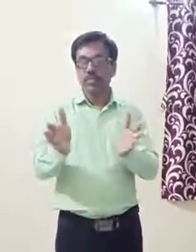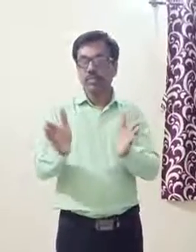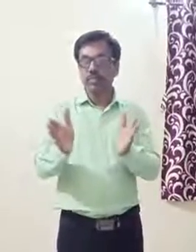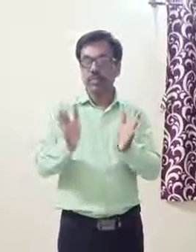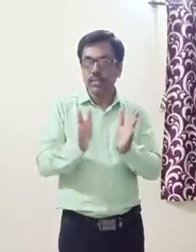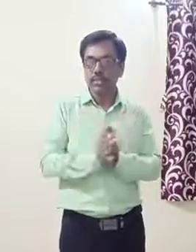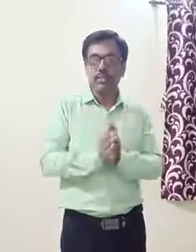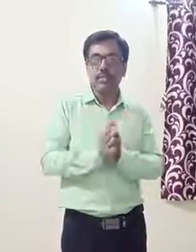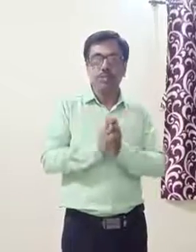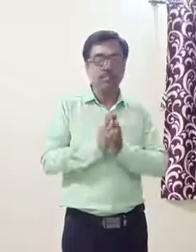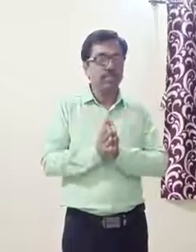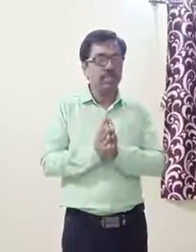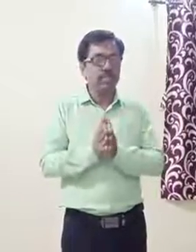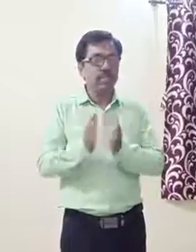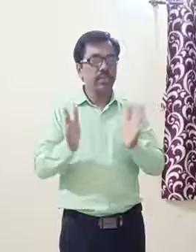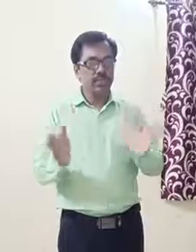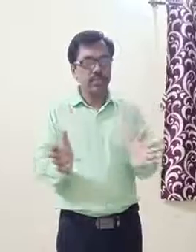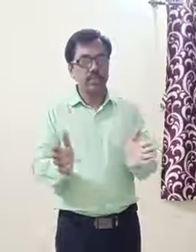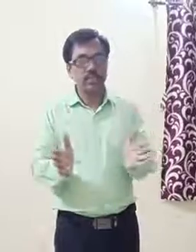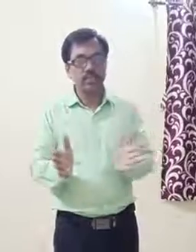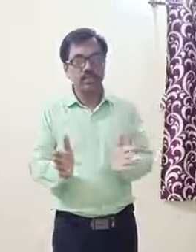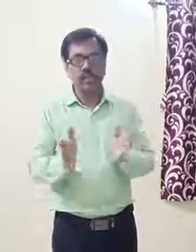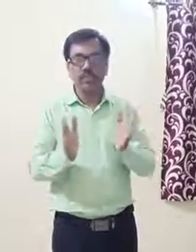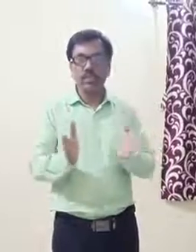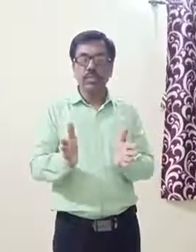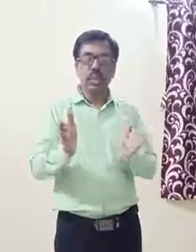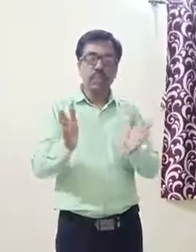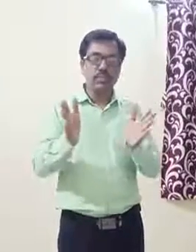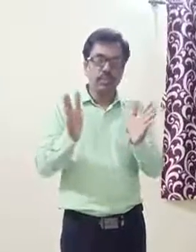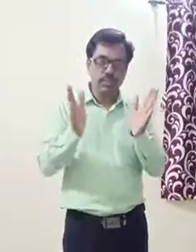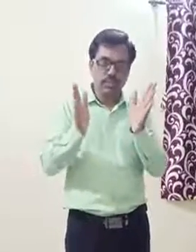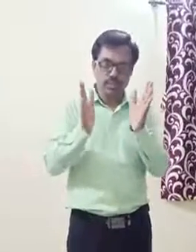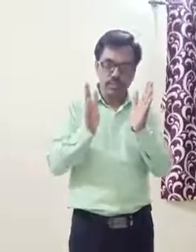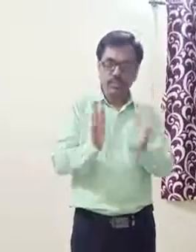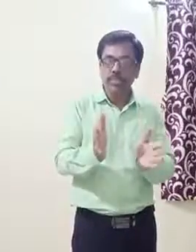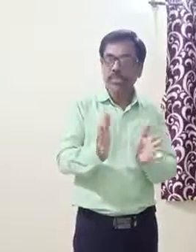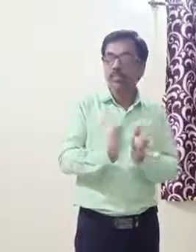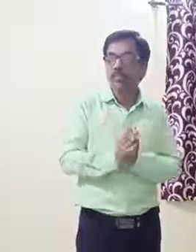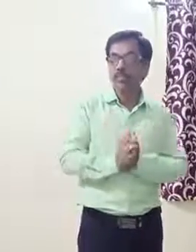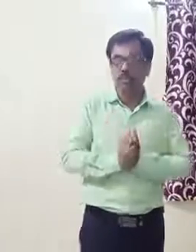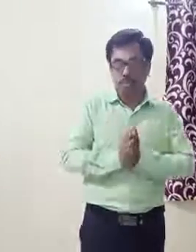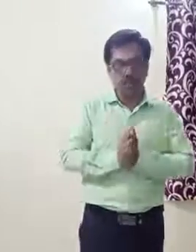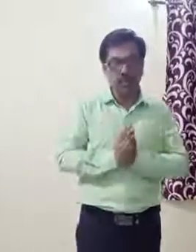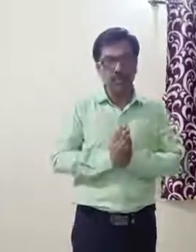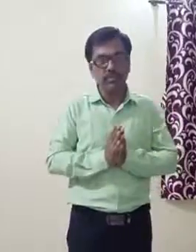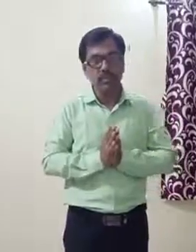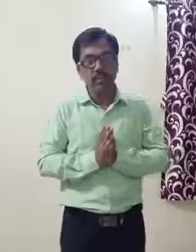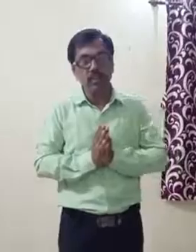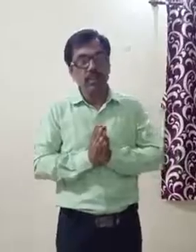of the country or the people living in that country were considered as the subjects of the monarch.